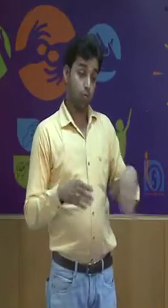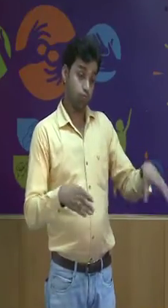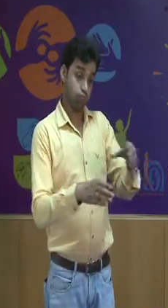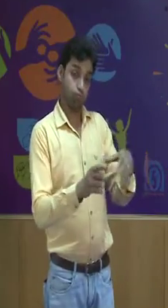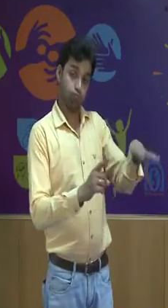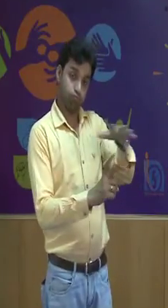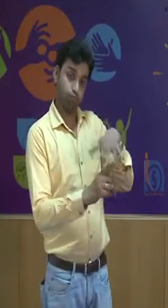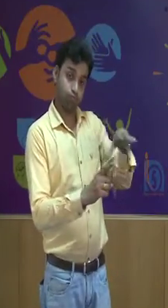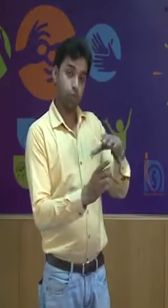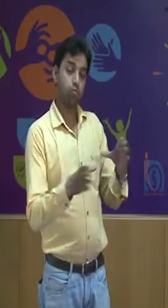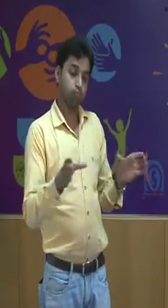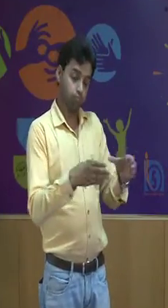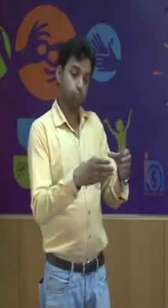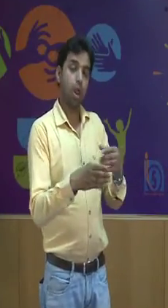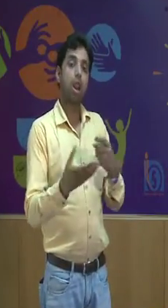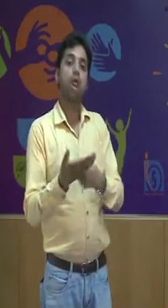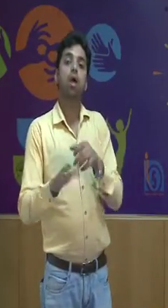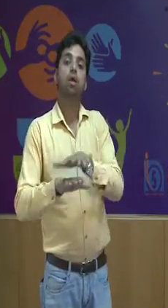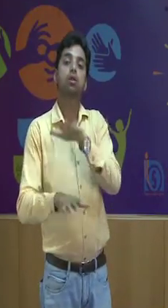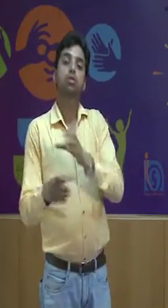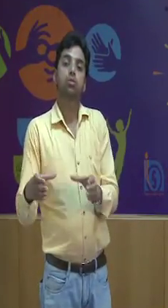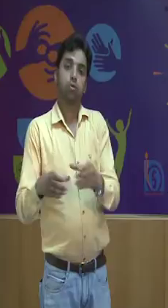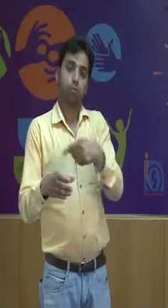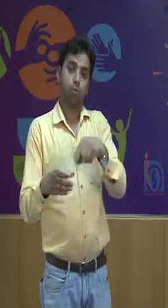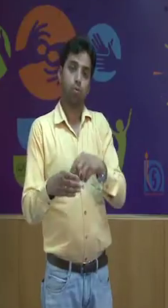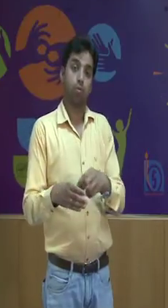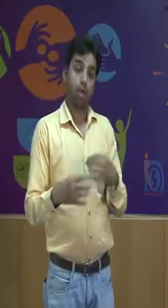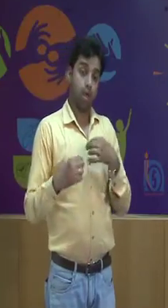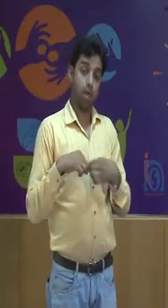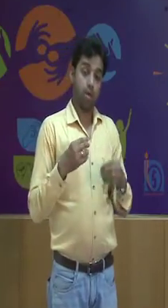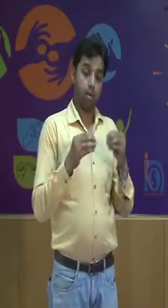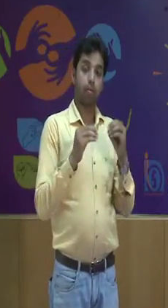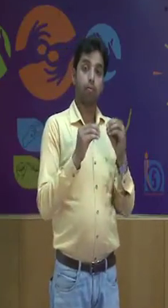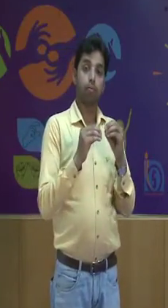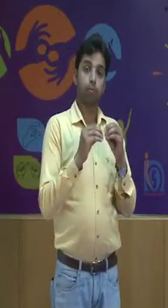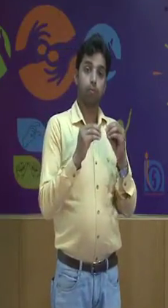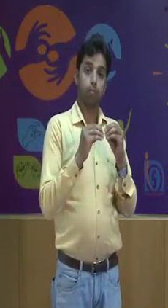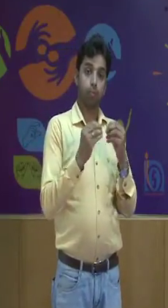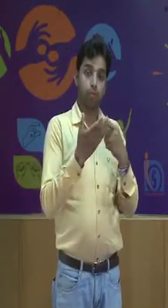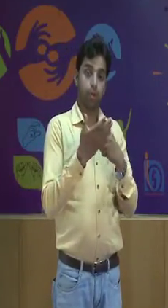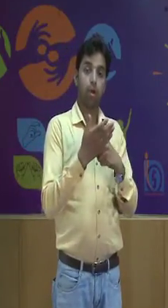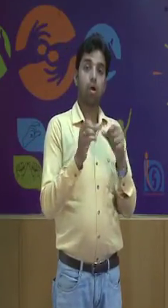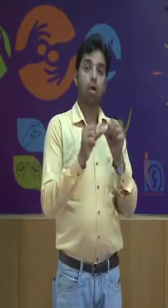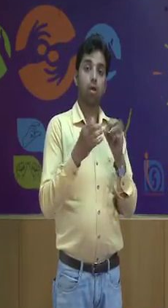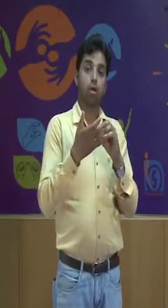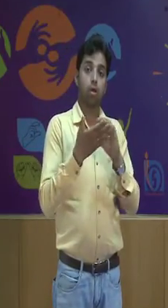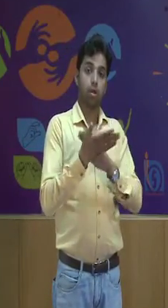New social and religious groups like Brahma Samaj and Arya